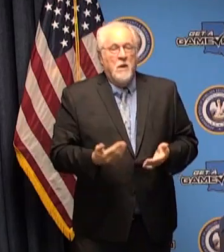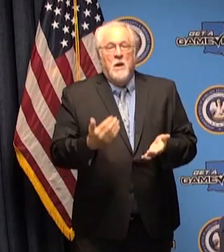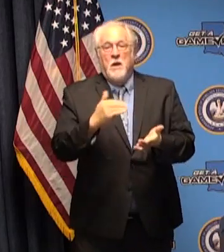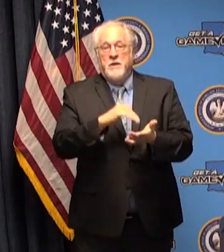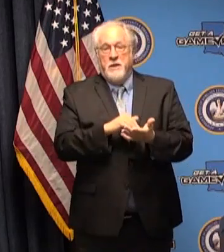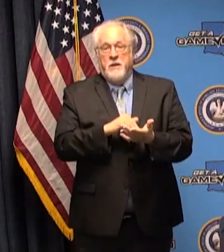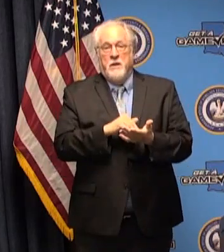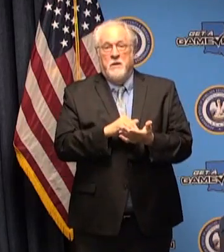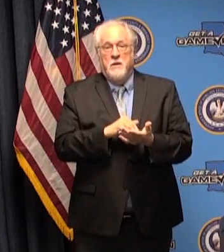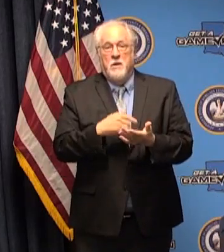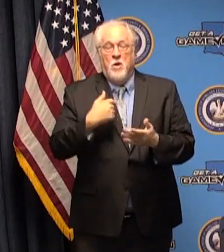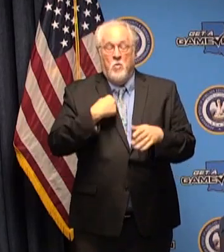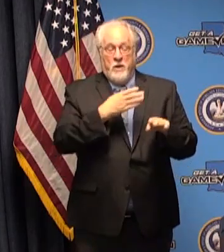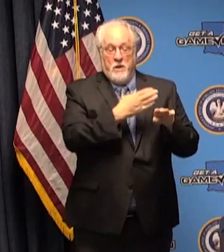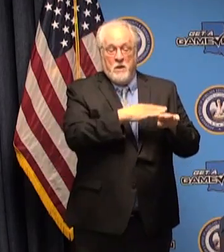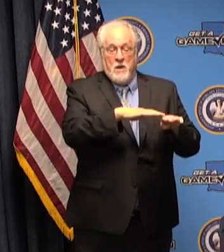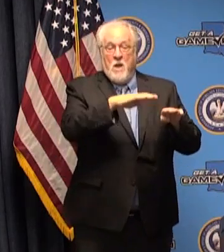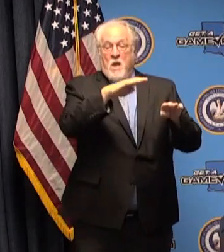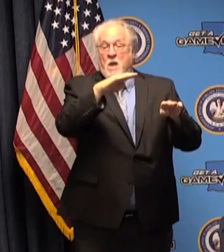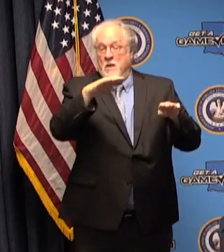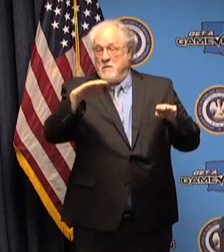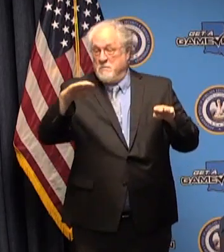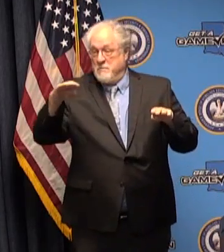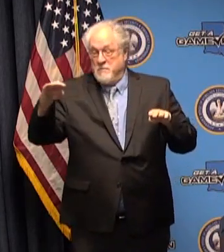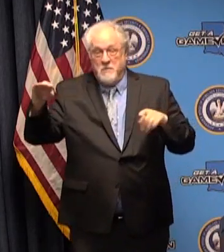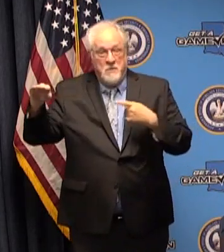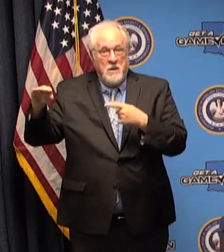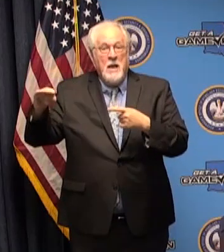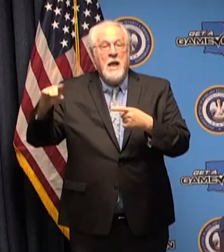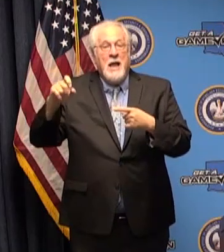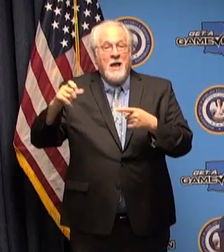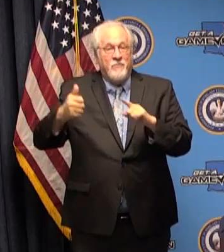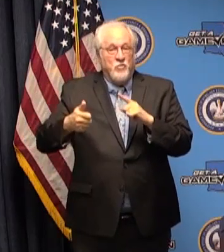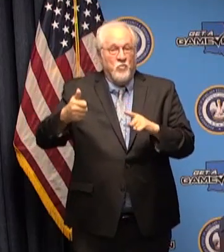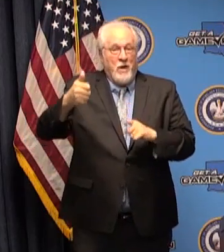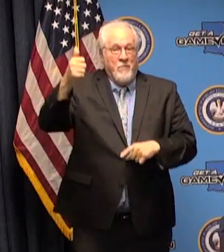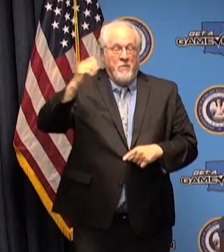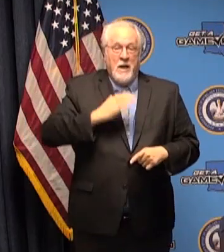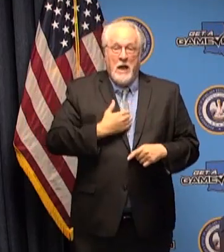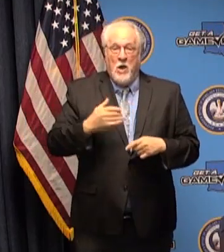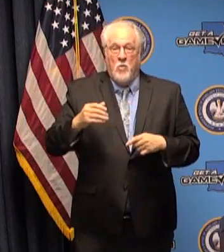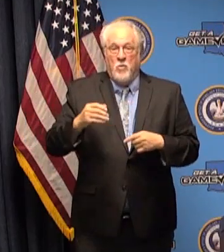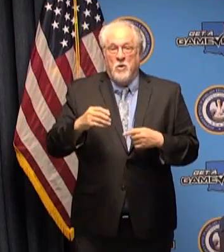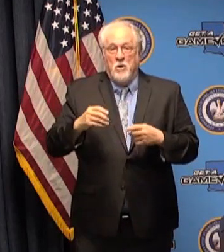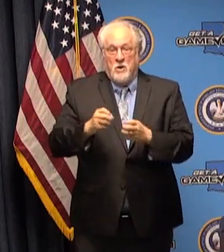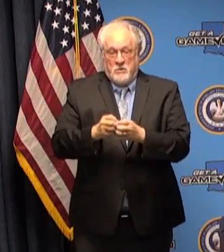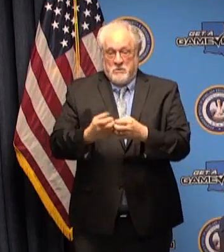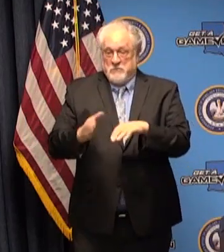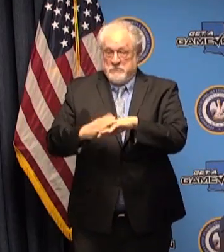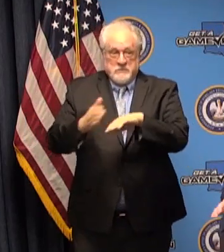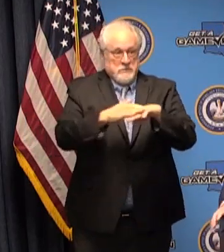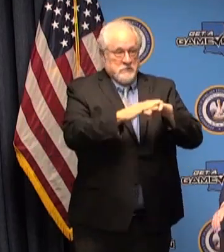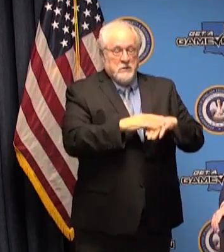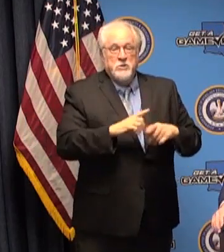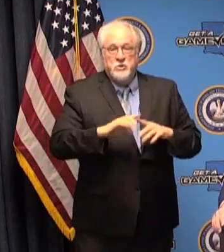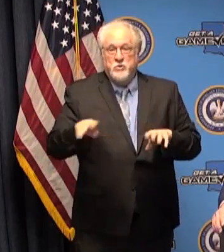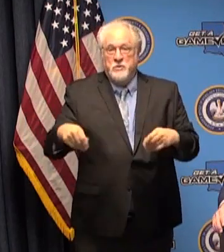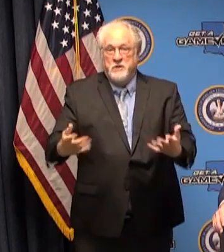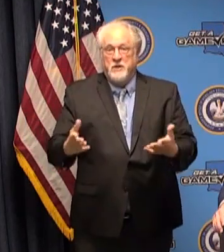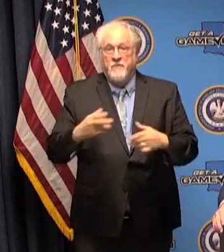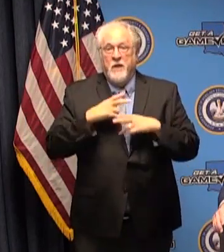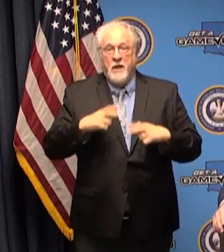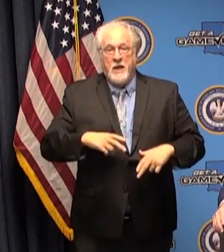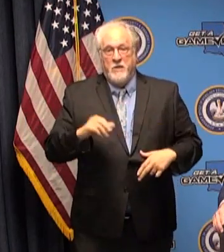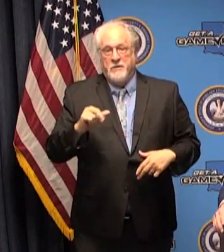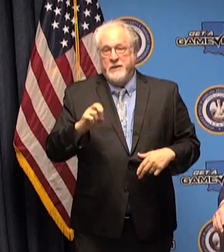Again, as we flatten the curve on the transmission of the virus, we have to ramp up our surge capacity to deliver health care so